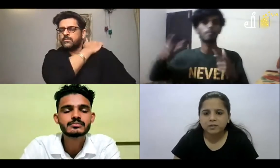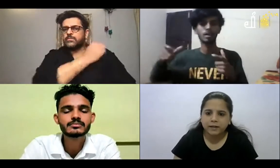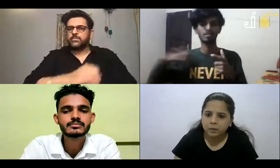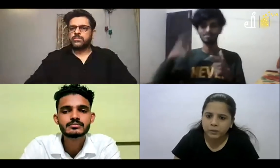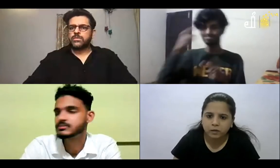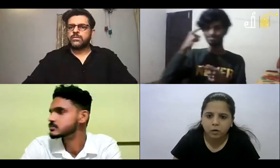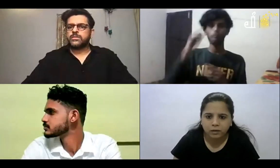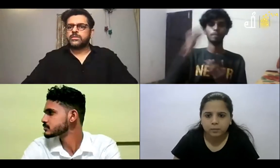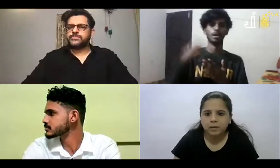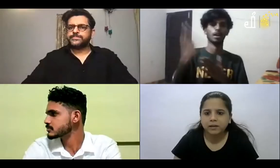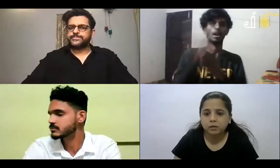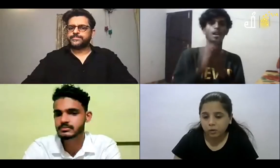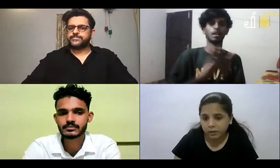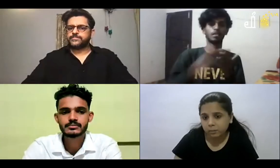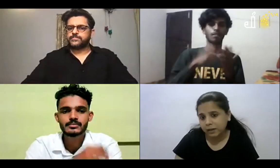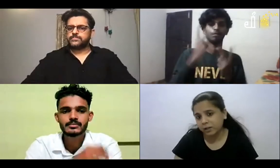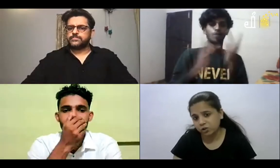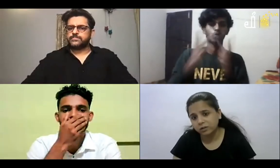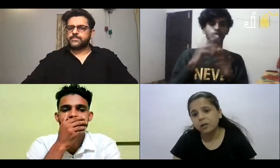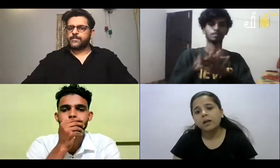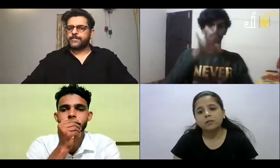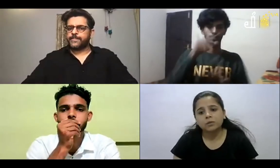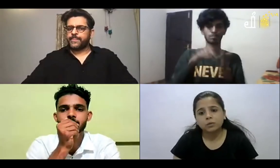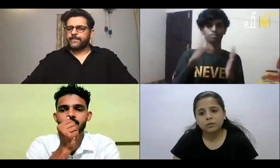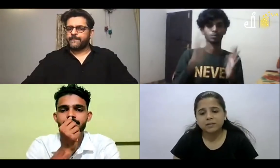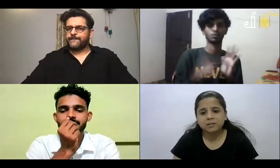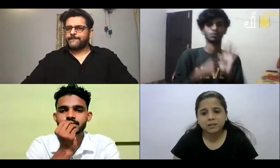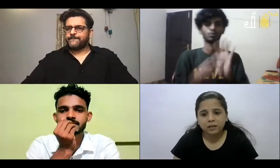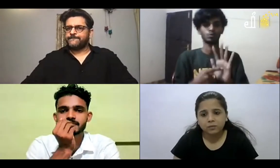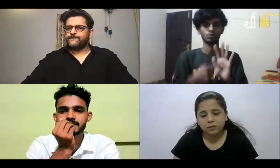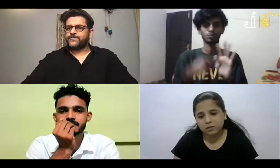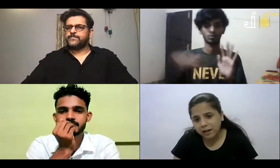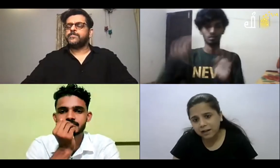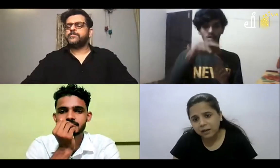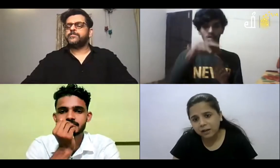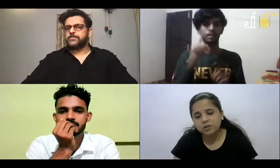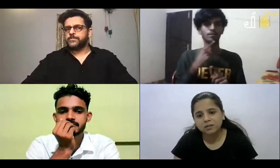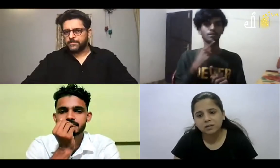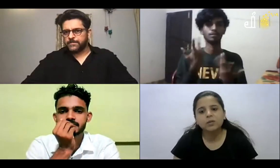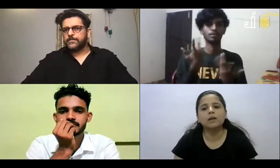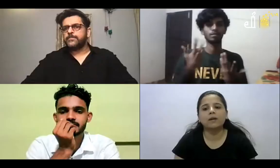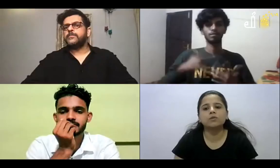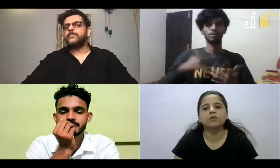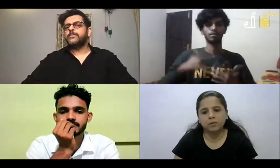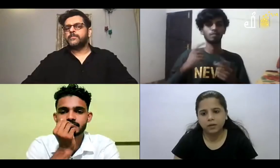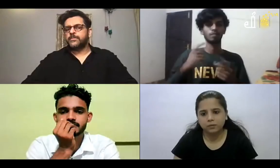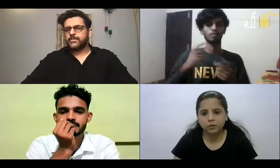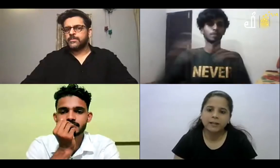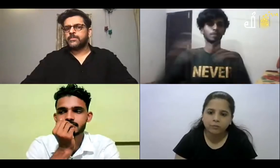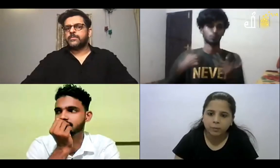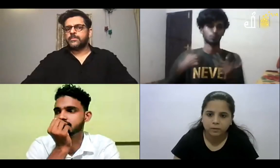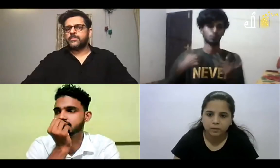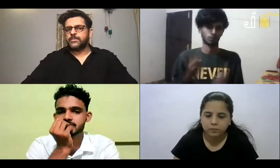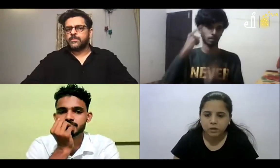people just end up with the cochlear implantation. So that's the thing. The sign language is a visual language for everyone, for the